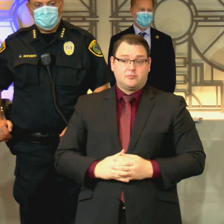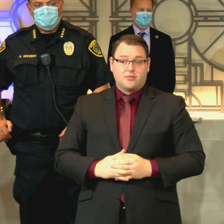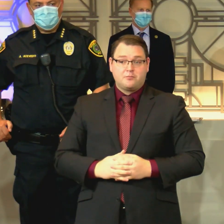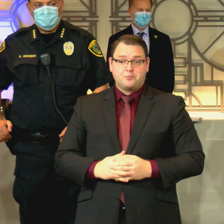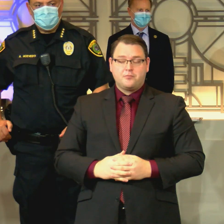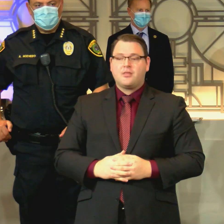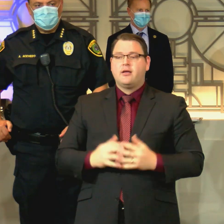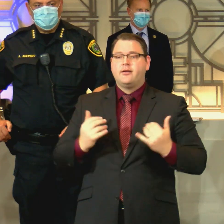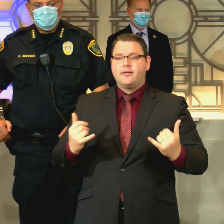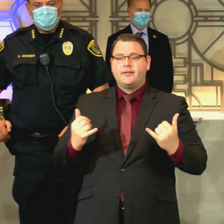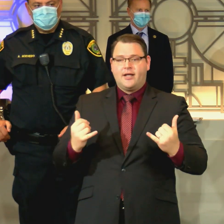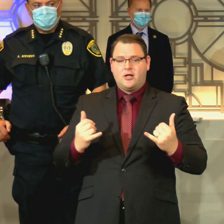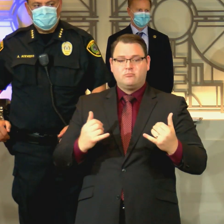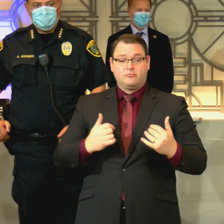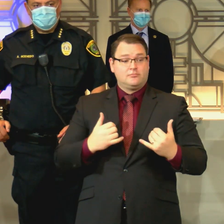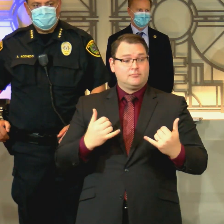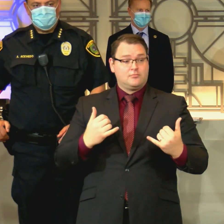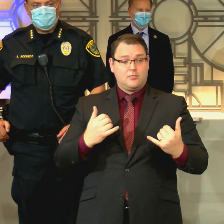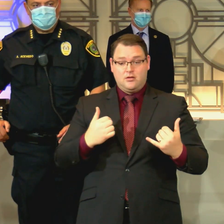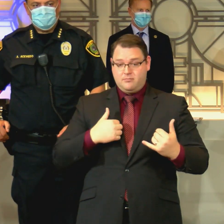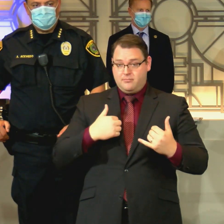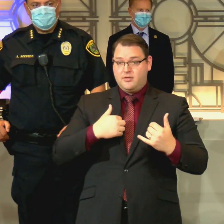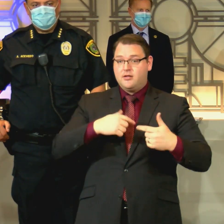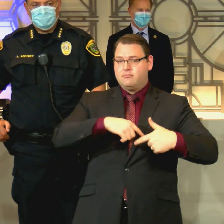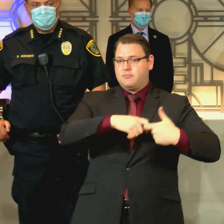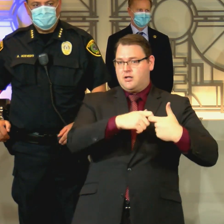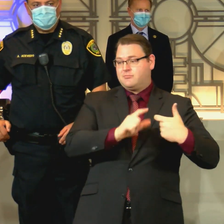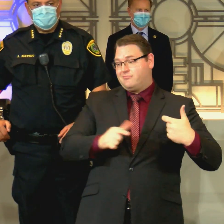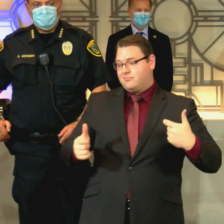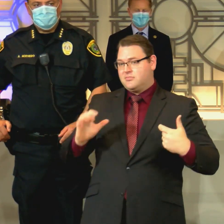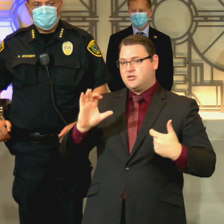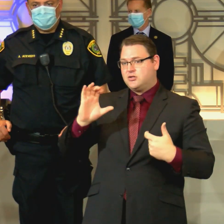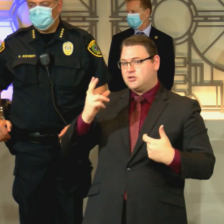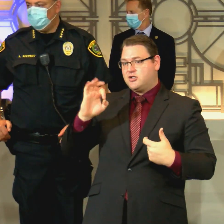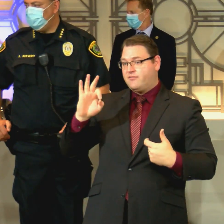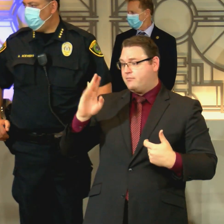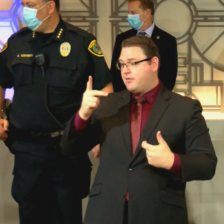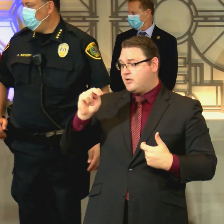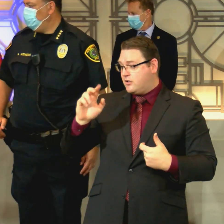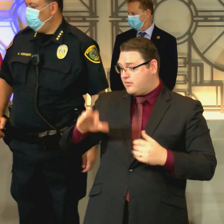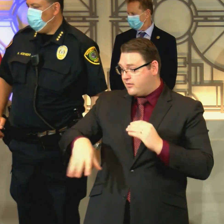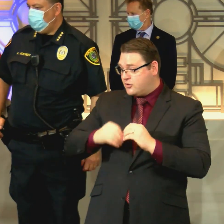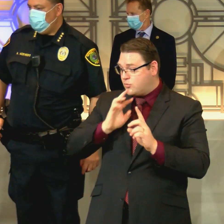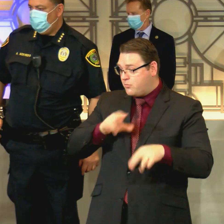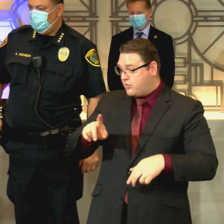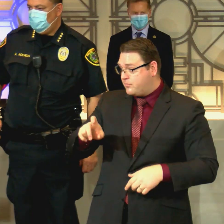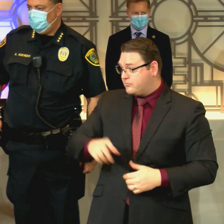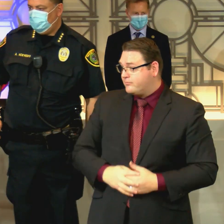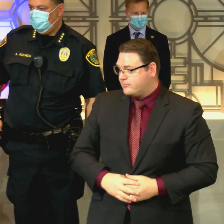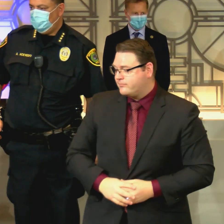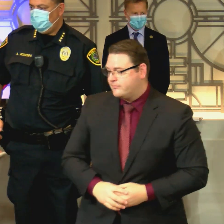said that, let me pause. Chief Pena, any additional report today? Sure.